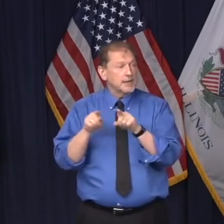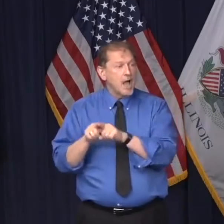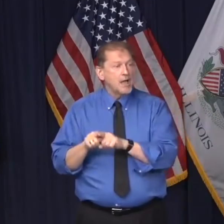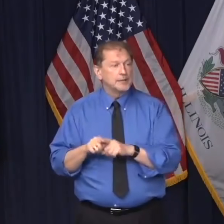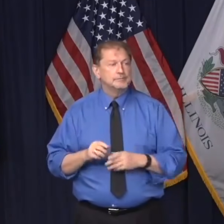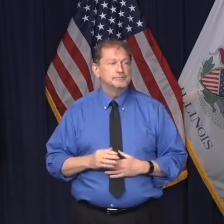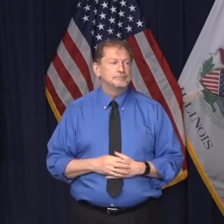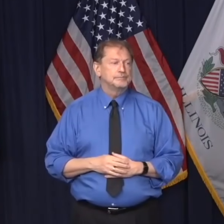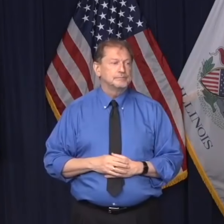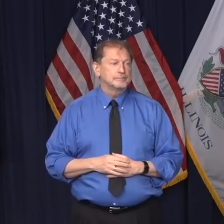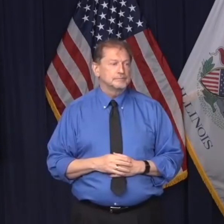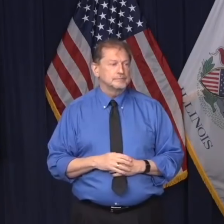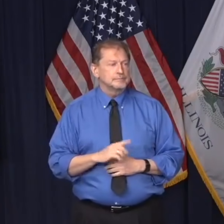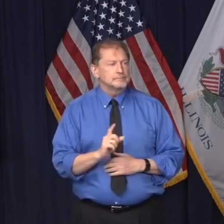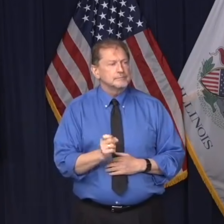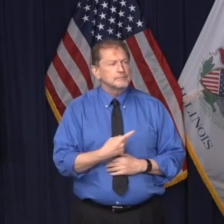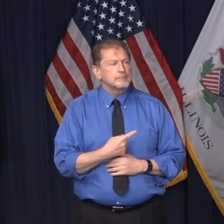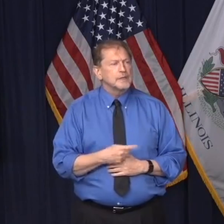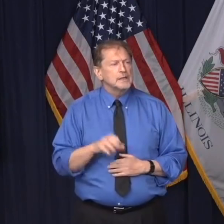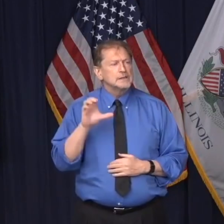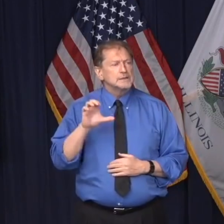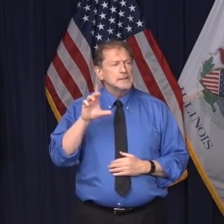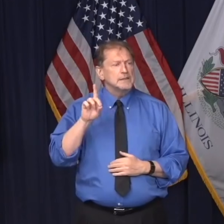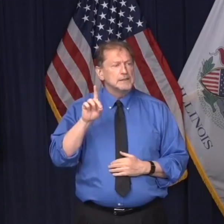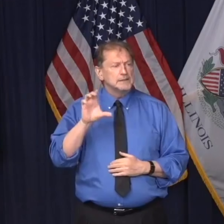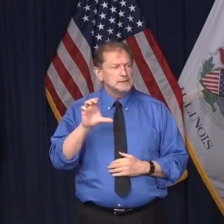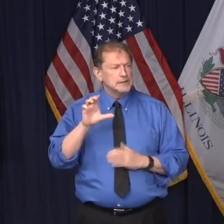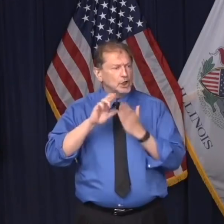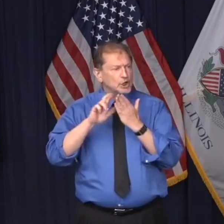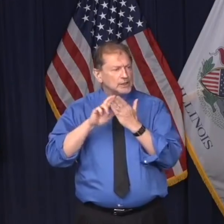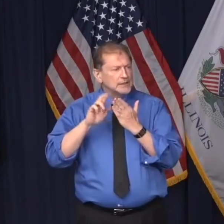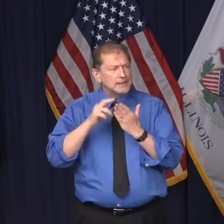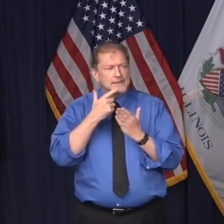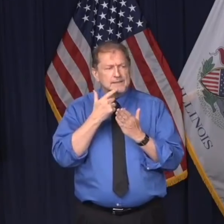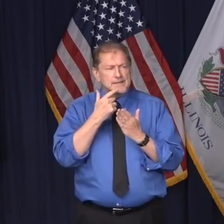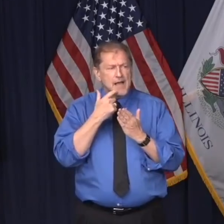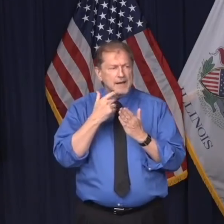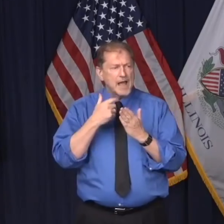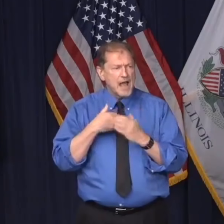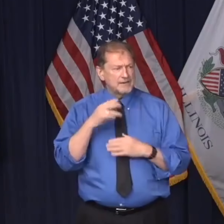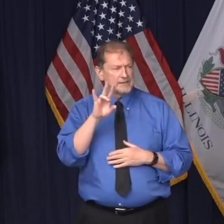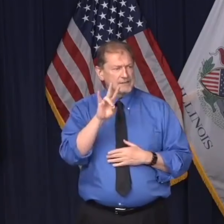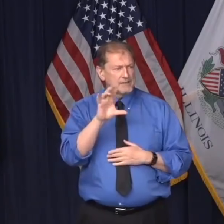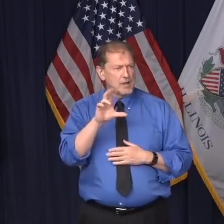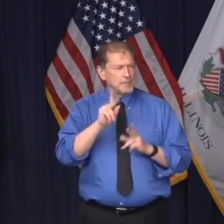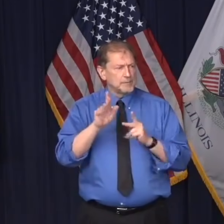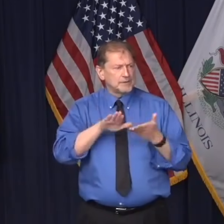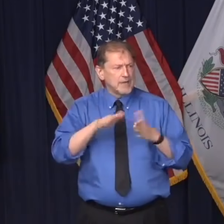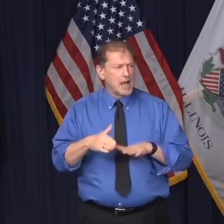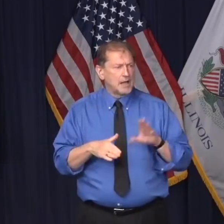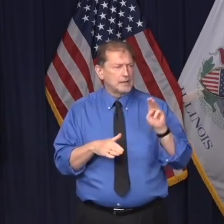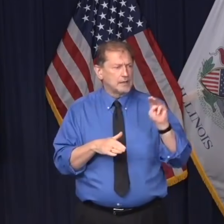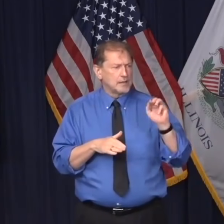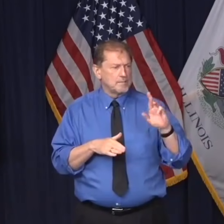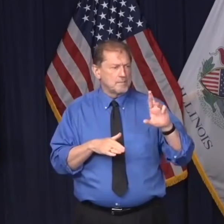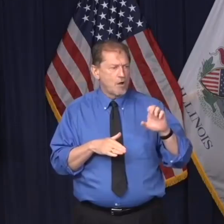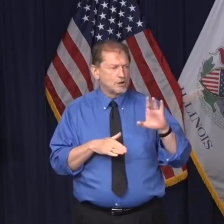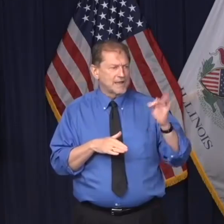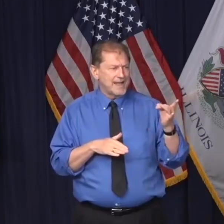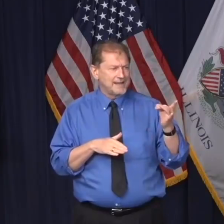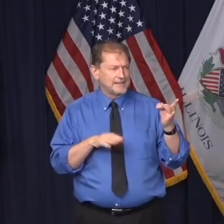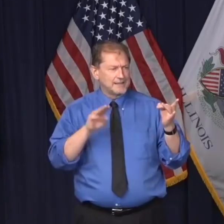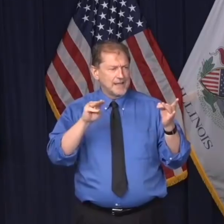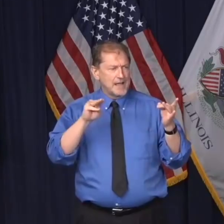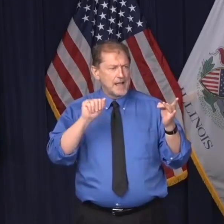Channel 2. New data from the CDC suggests there were an additional 700 deaths between March 8th and April